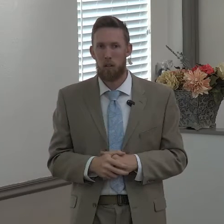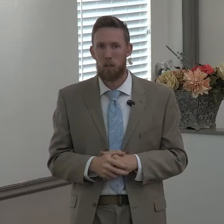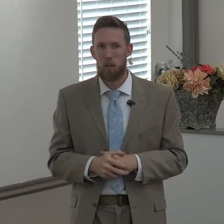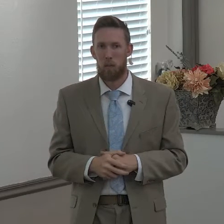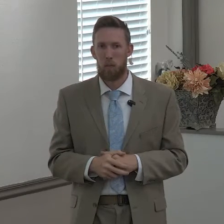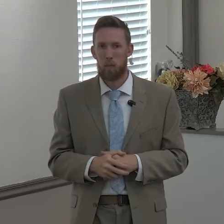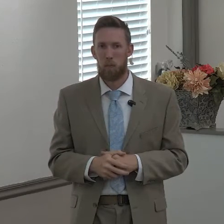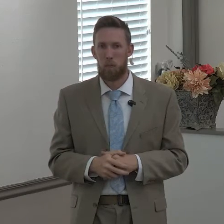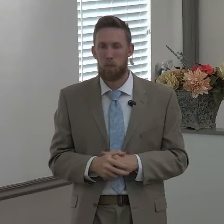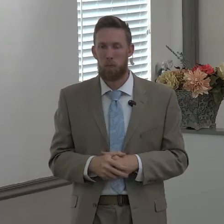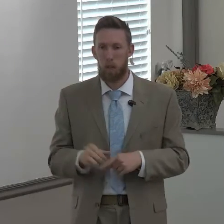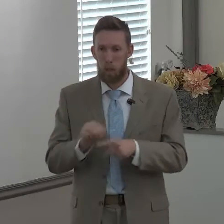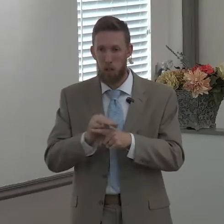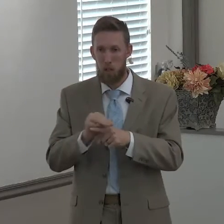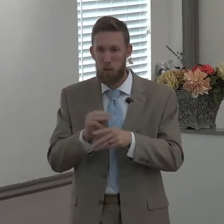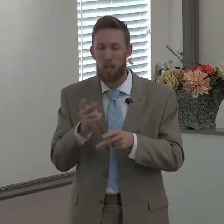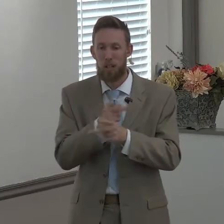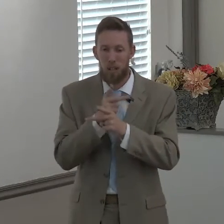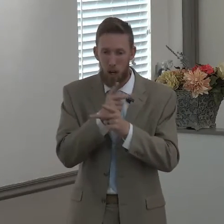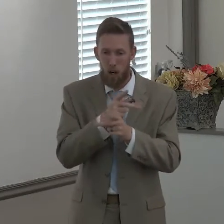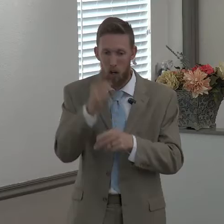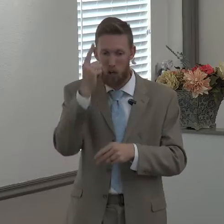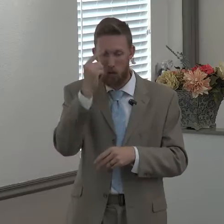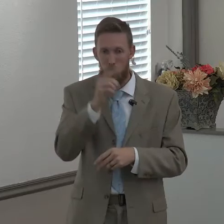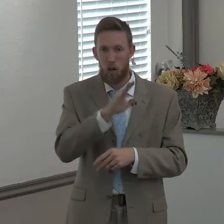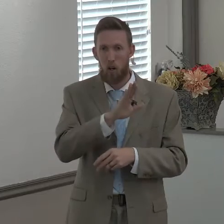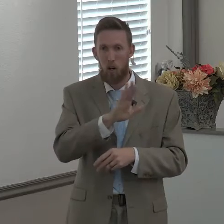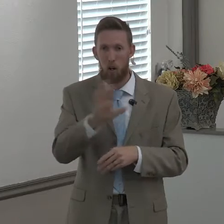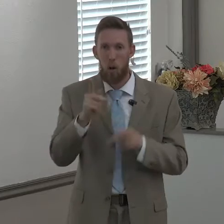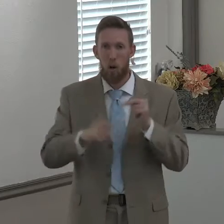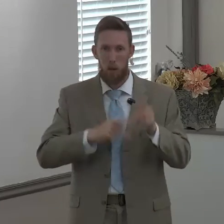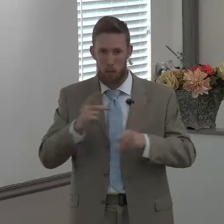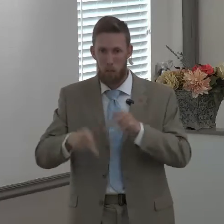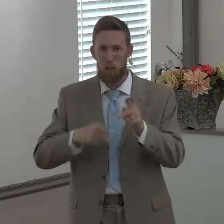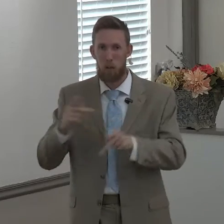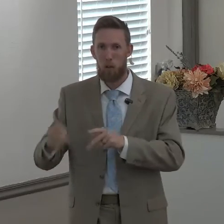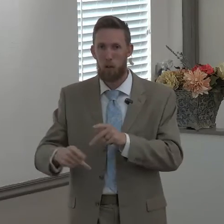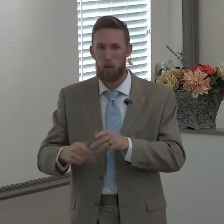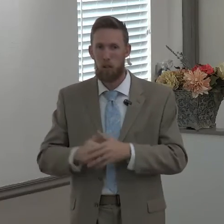And when you lose sight of people, you've lost the ministry.